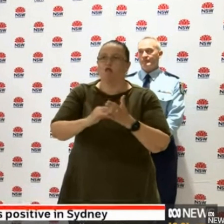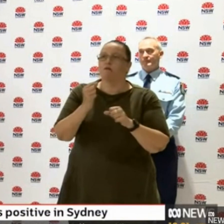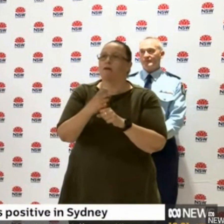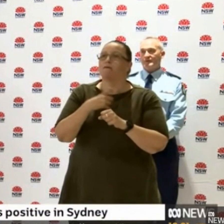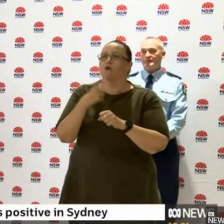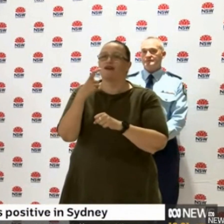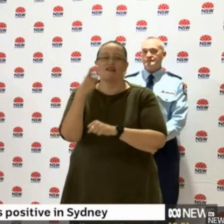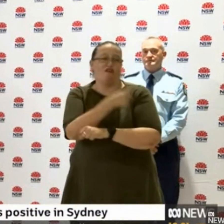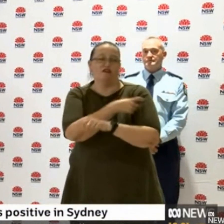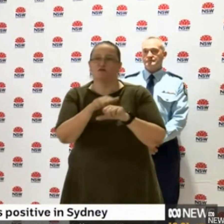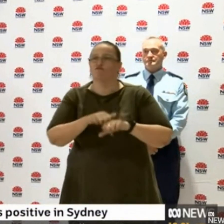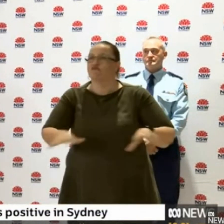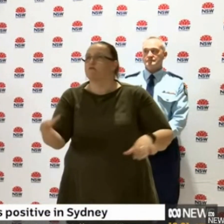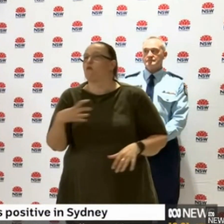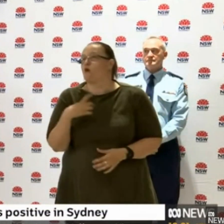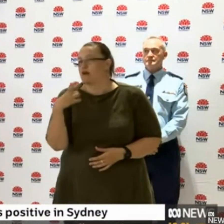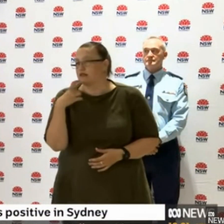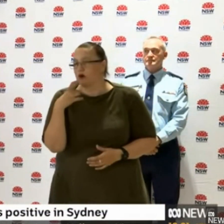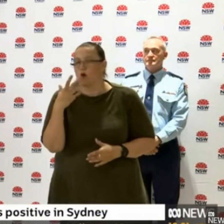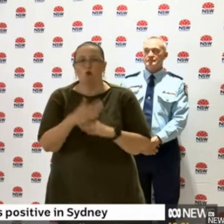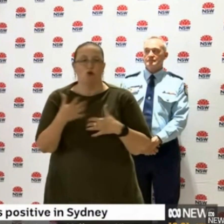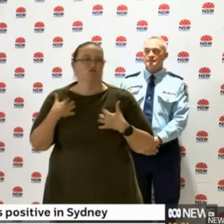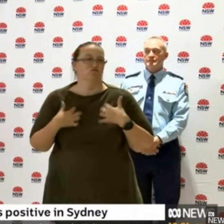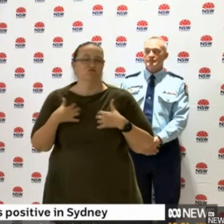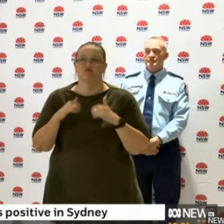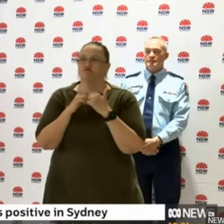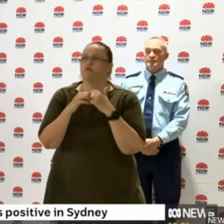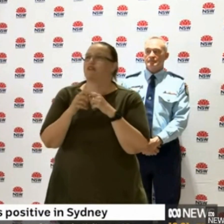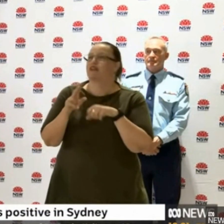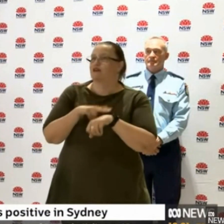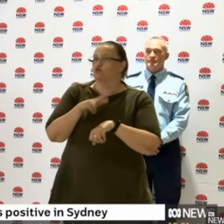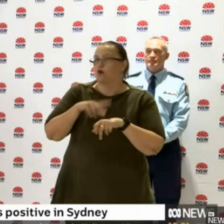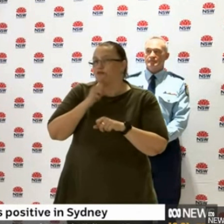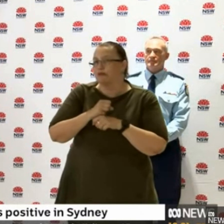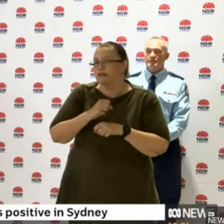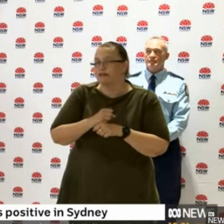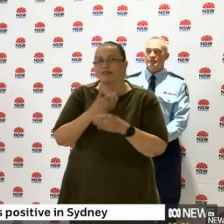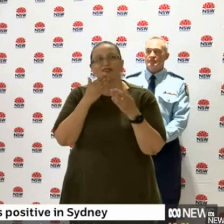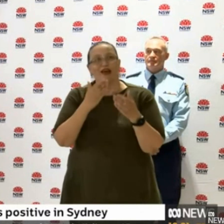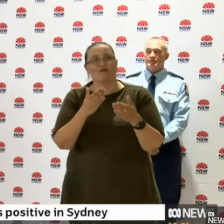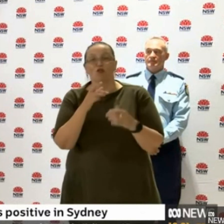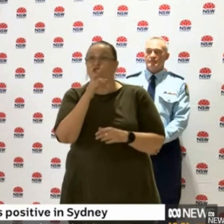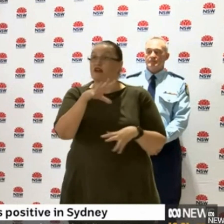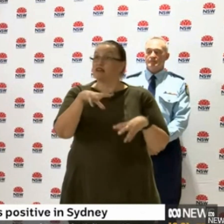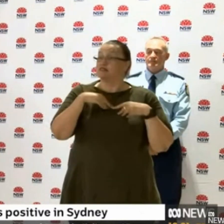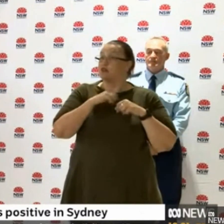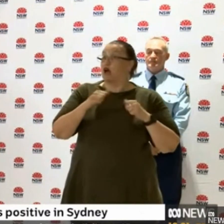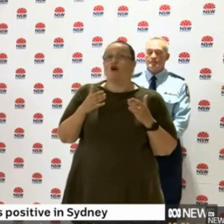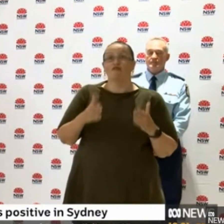forward to working more closely with the federal government, and I'm pleased to hear that they are accepting our offer